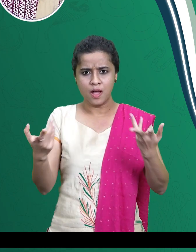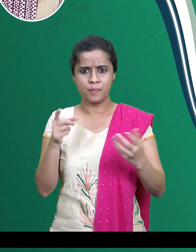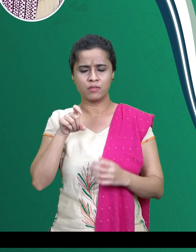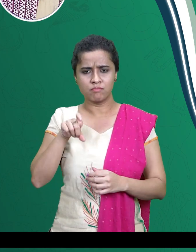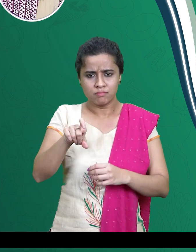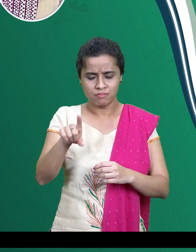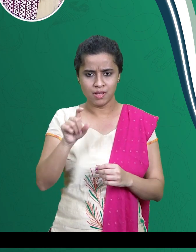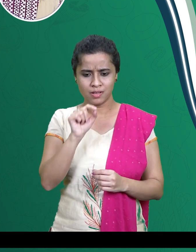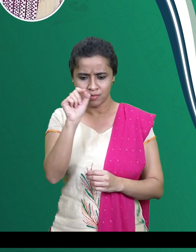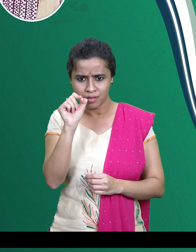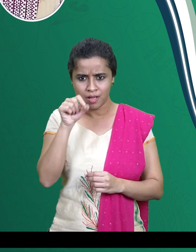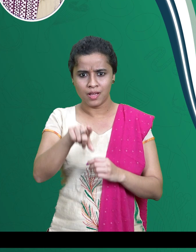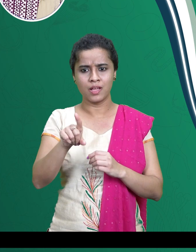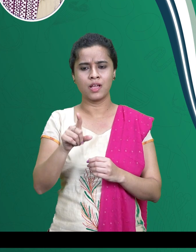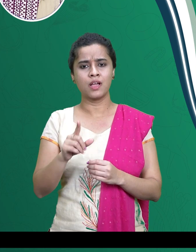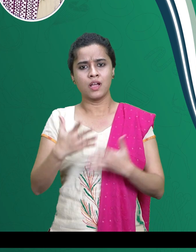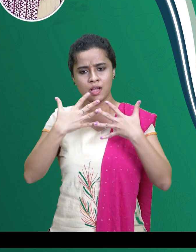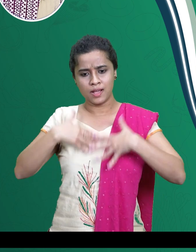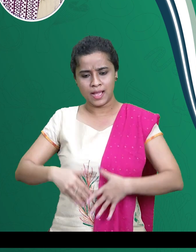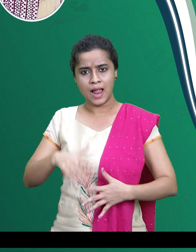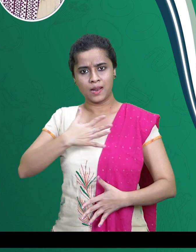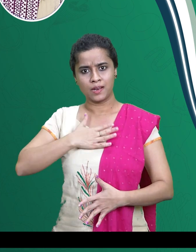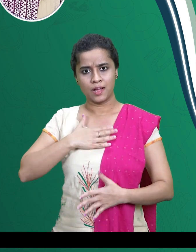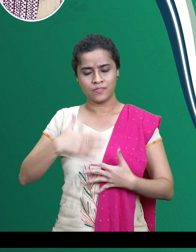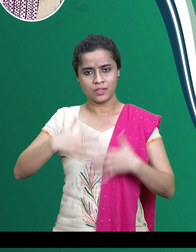microbes surviving in the body.